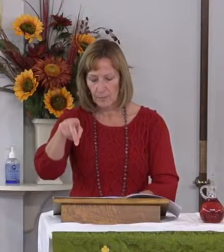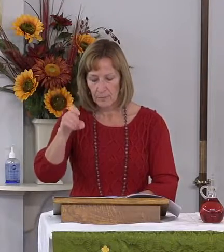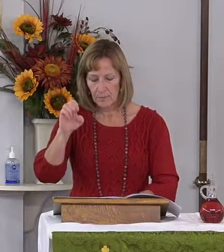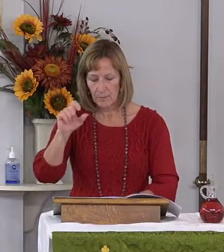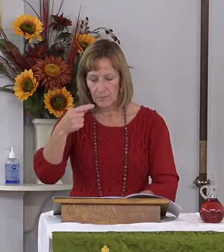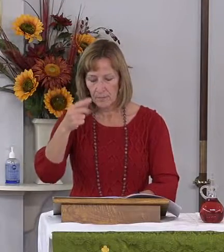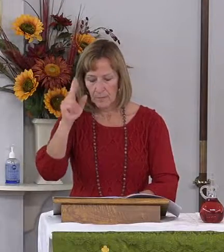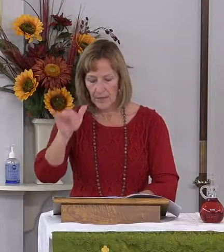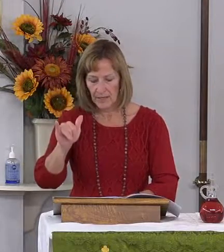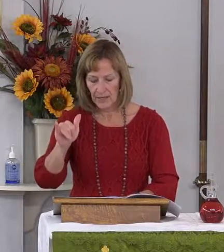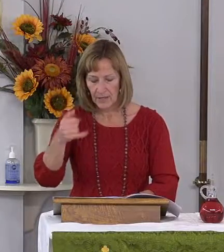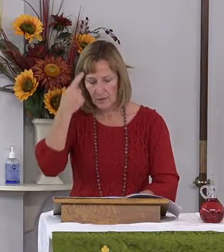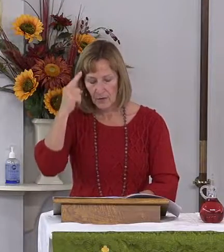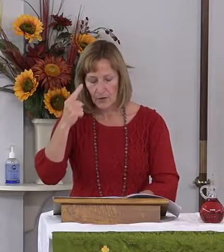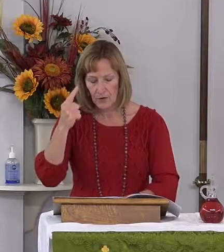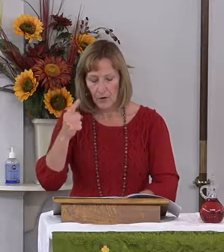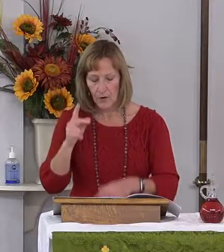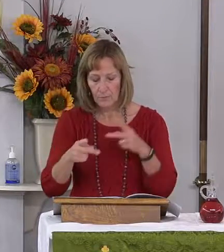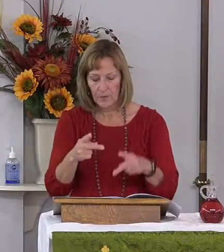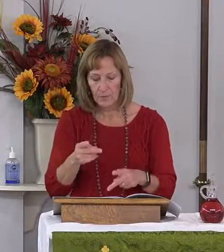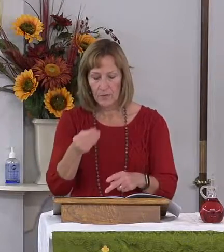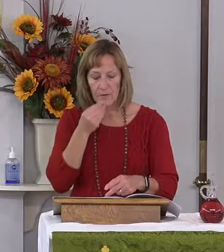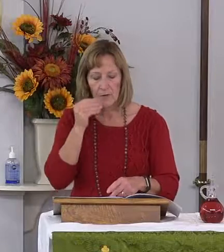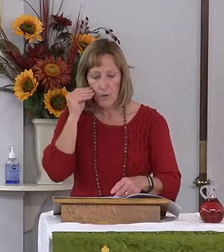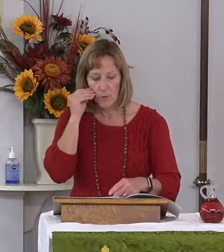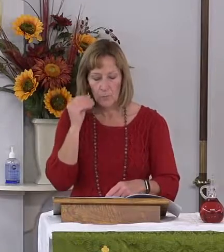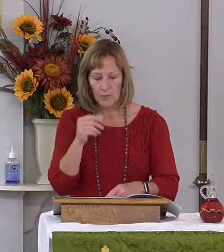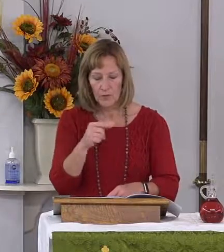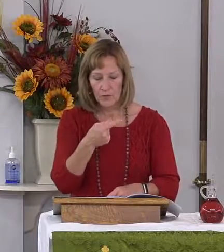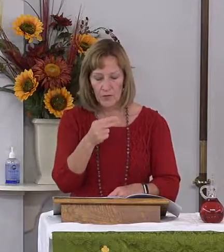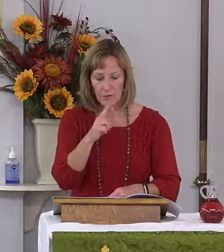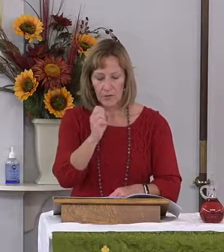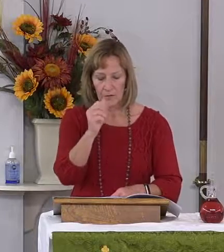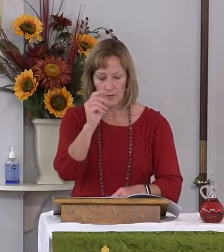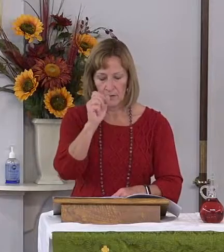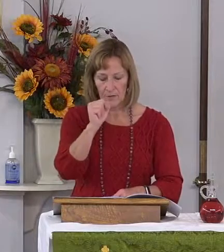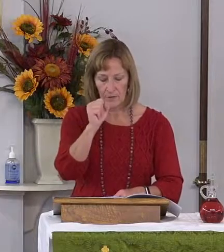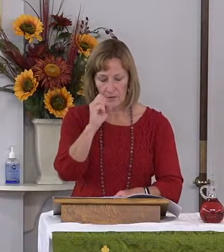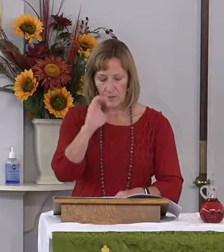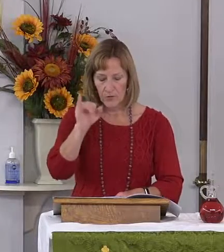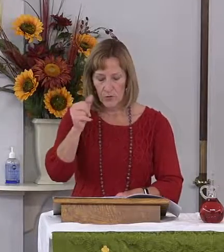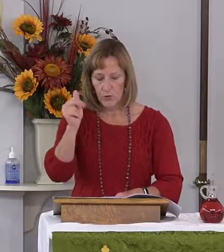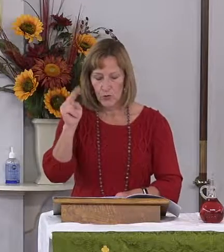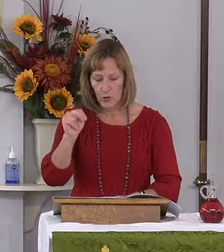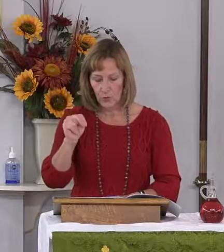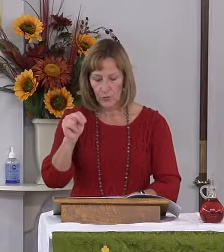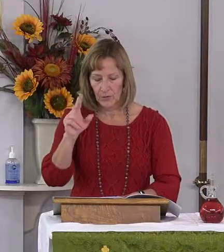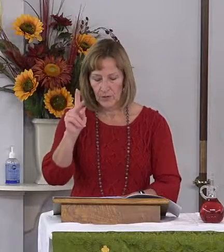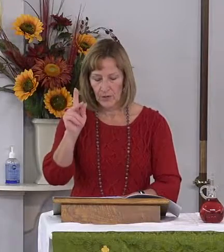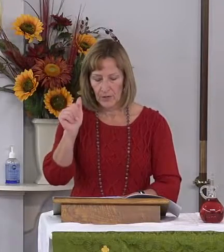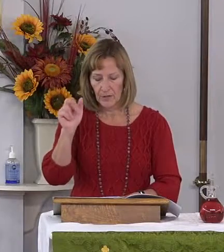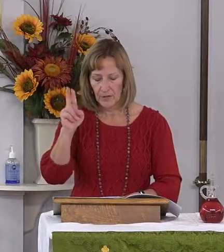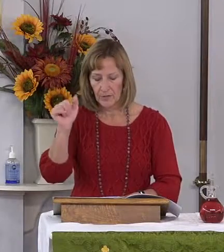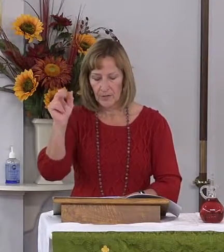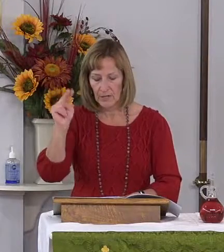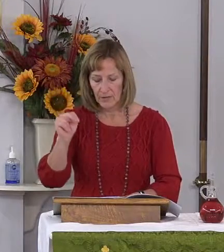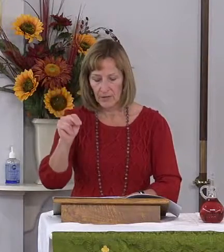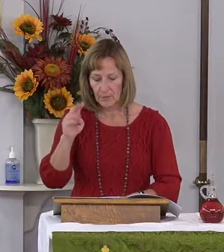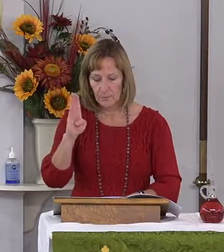Peggy. And for our homebound members, Grace, Joan,